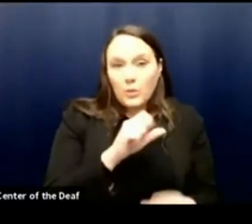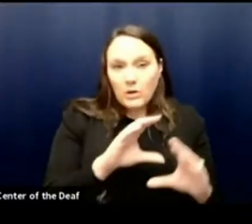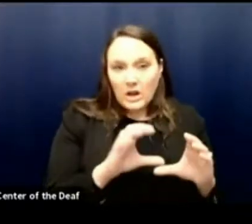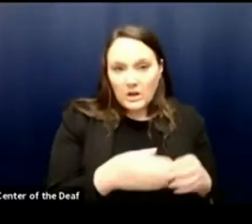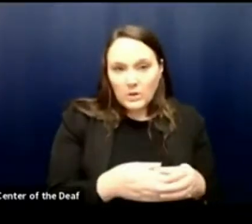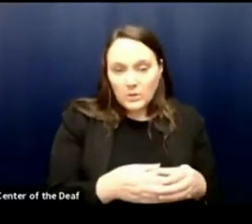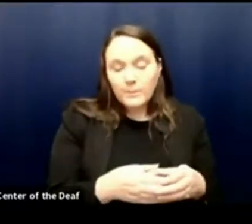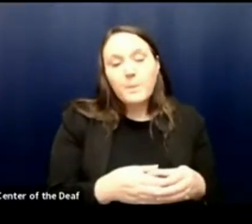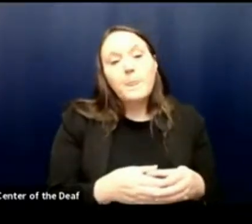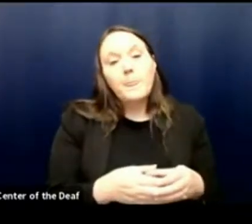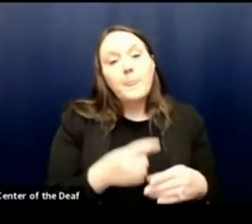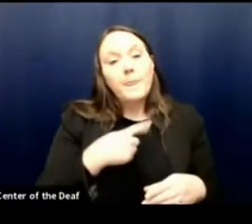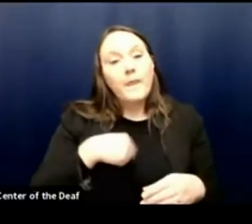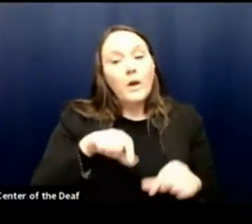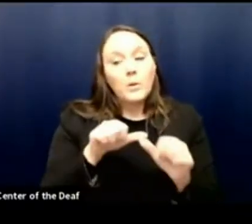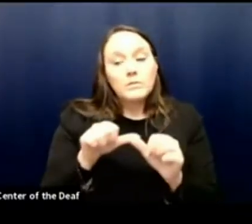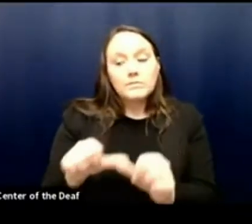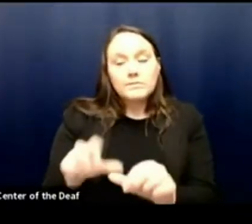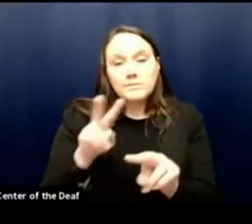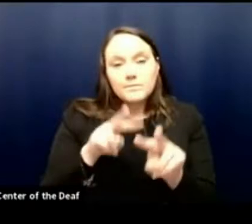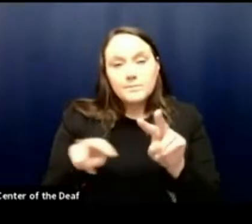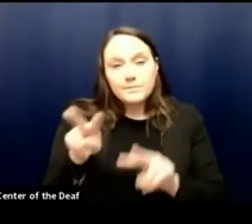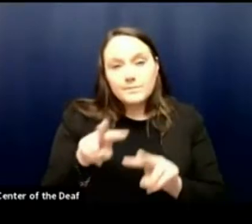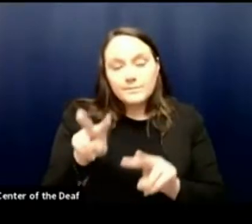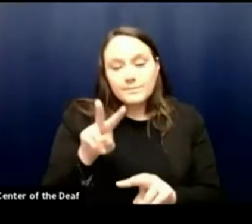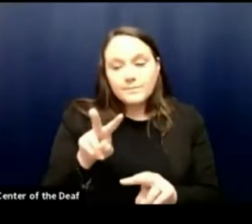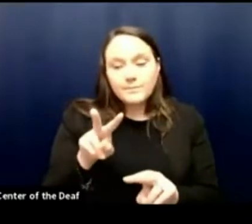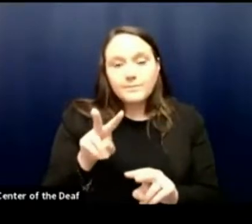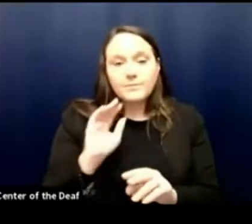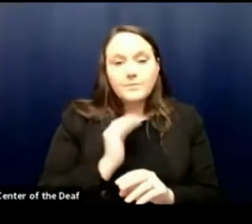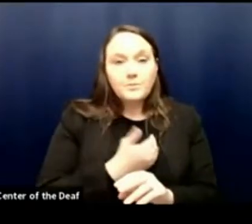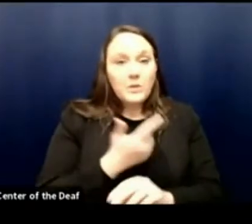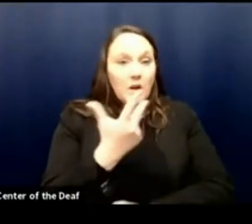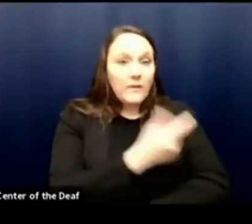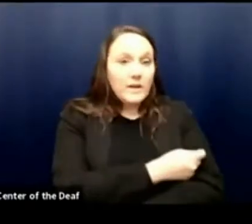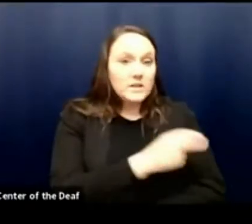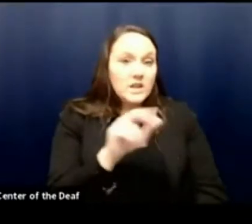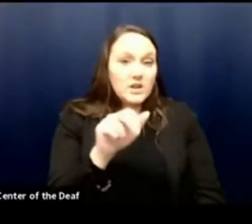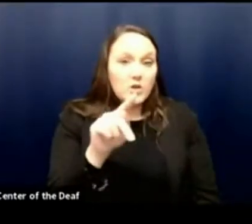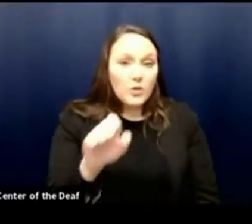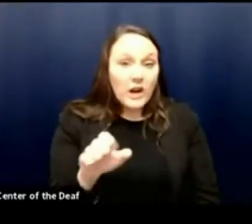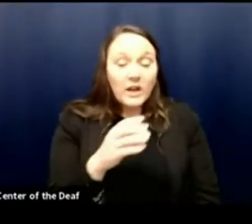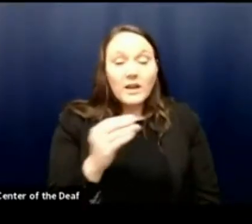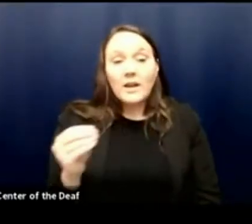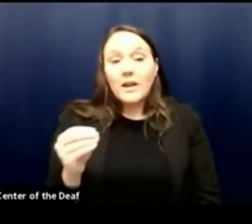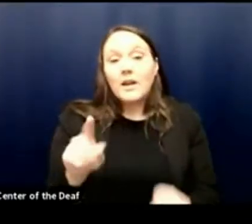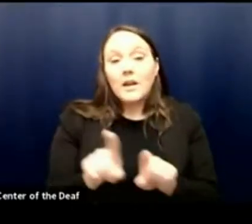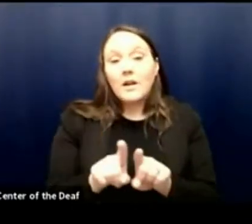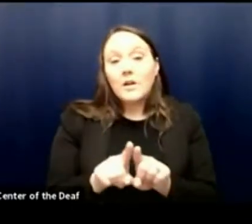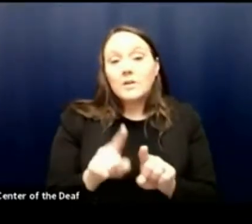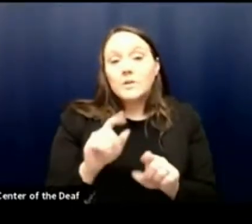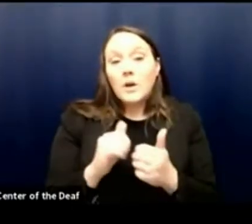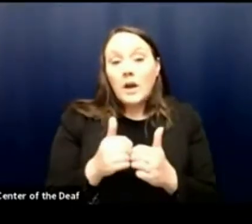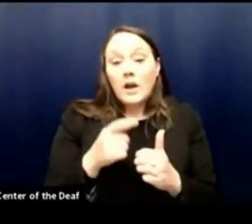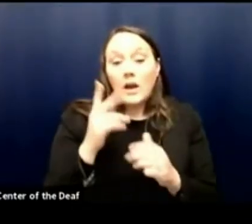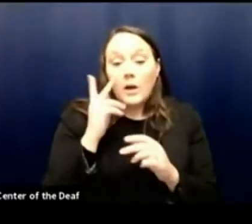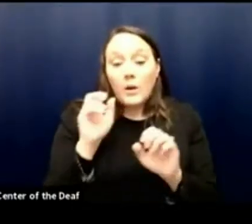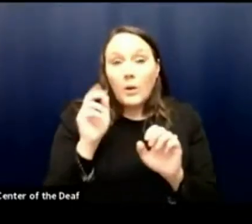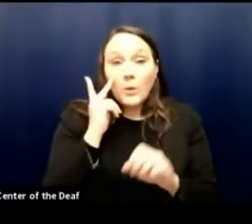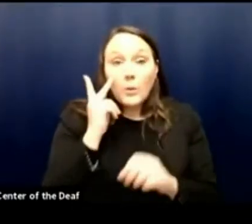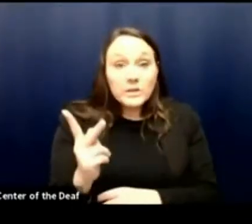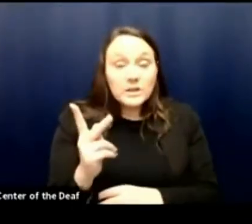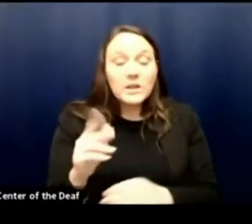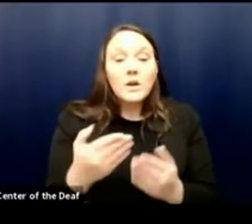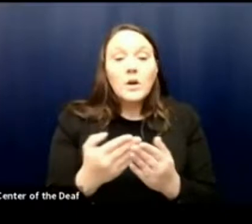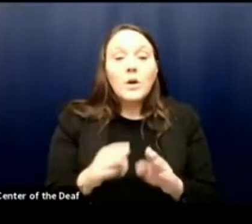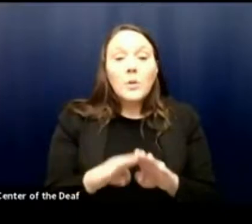we are continuing to look at our vaccination rates, and also one way we'll be able to see that is we're opening up for